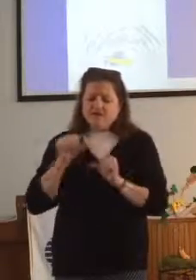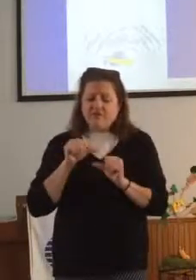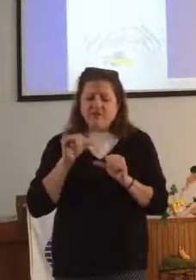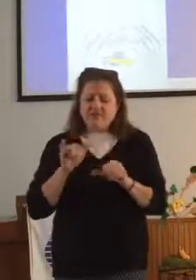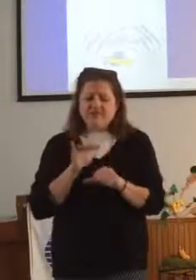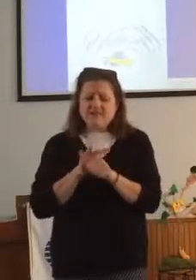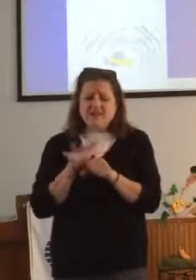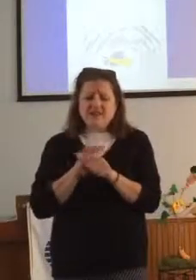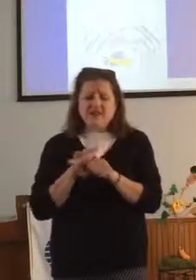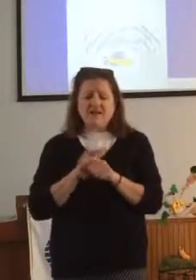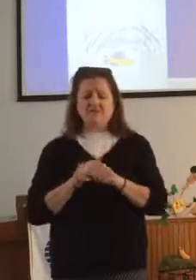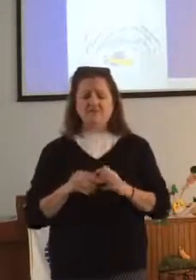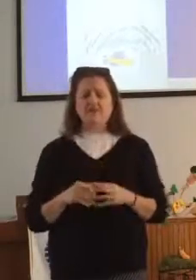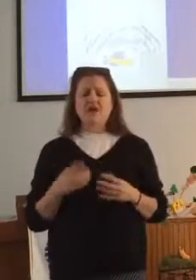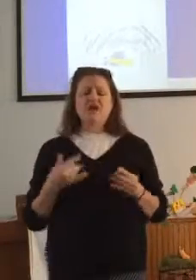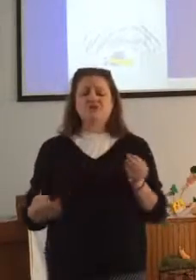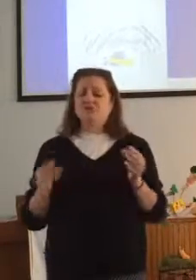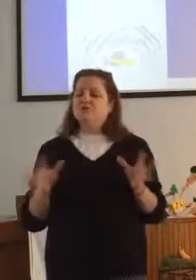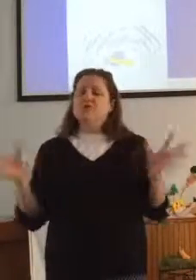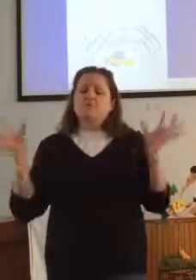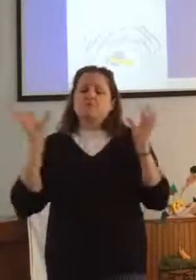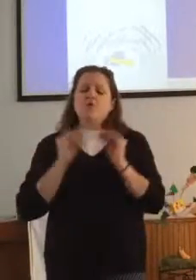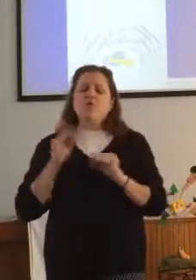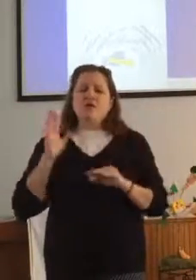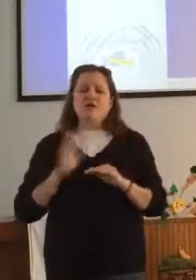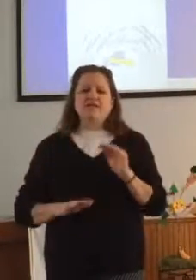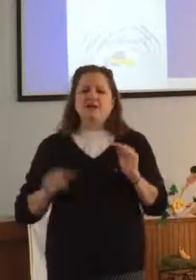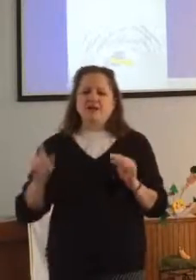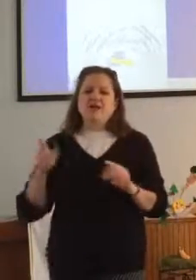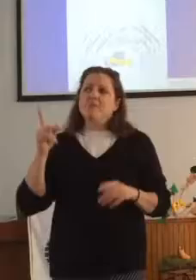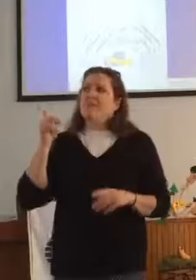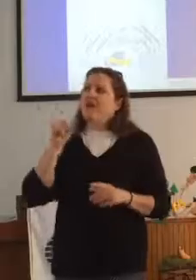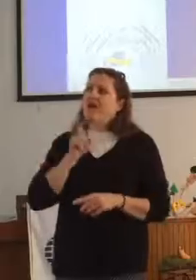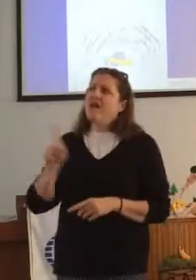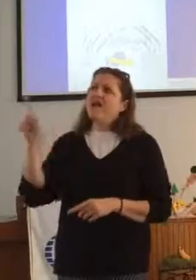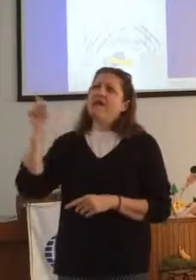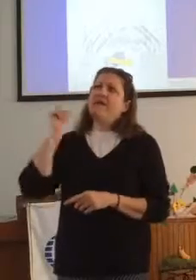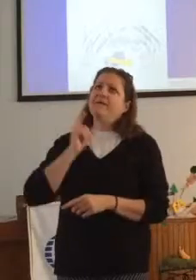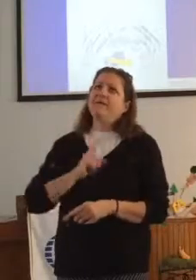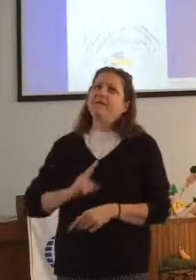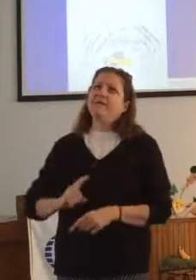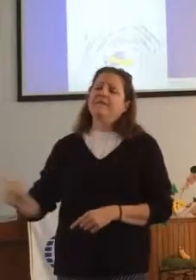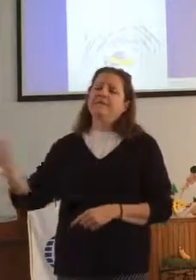enough. It's so much more than all those lonely climbers have.